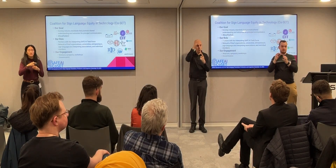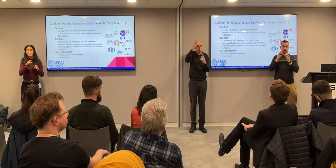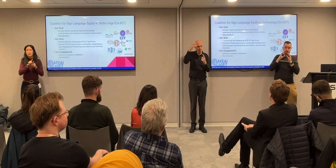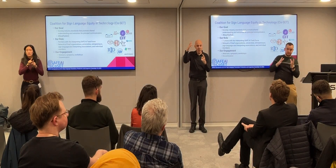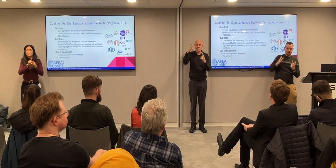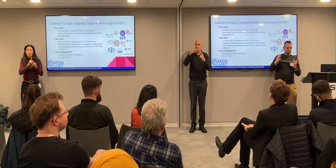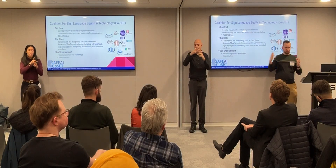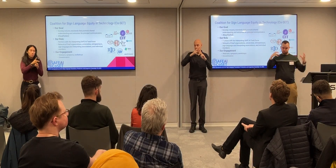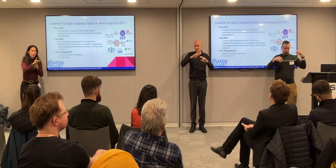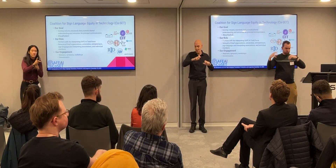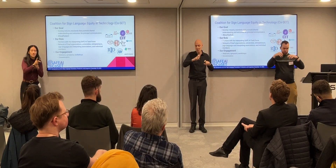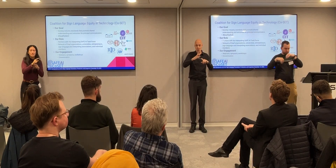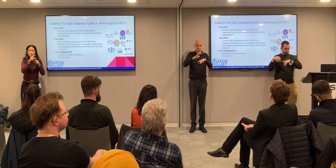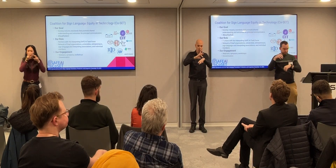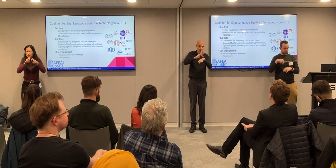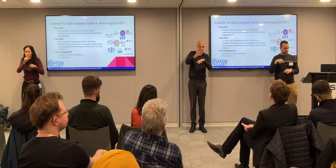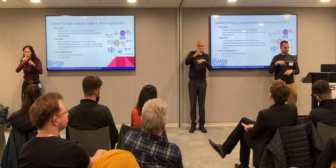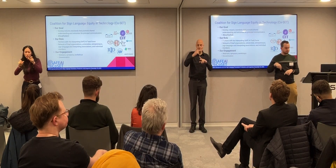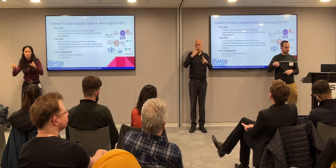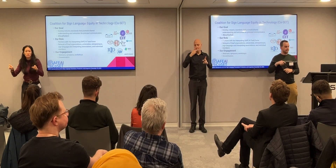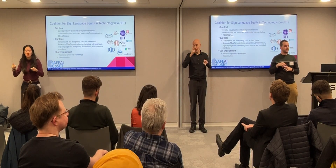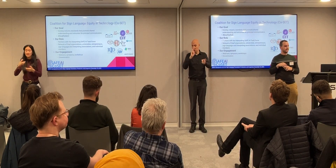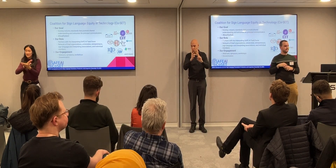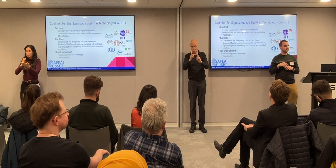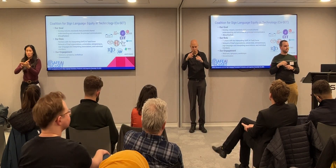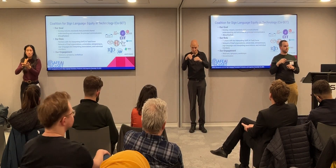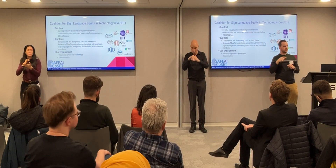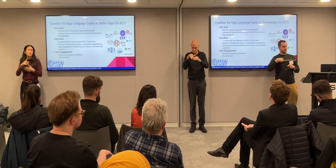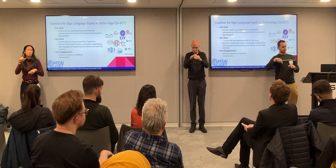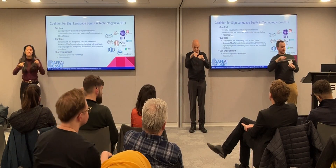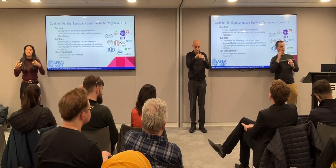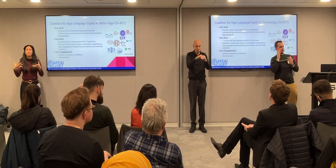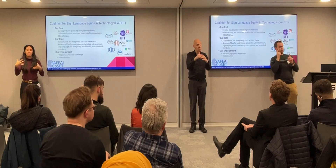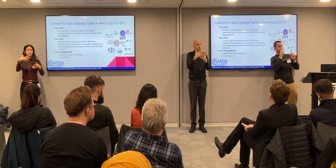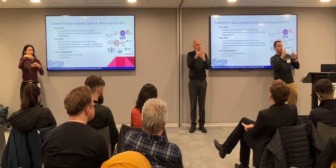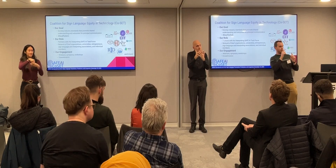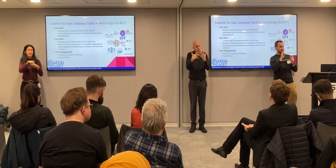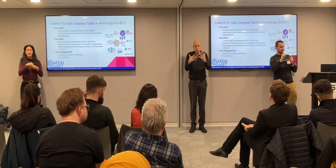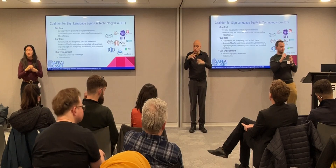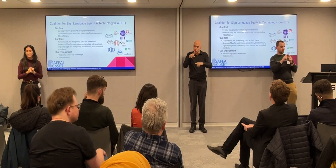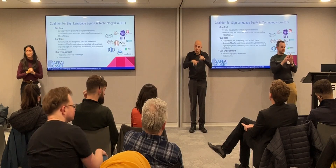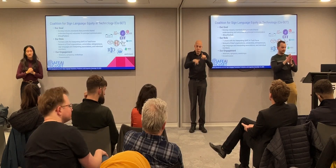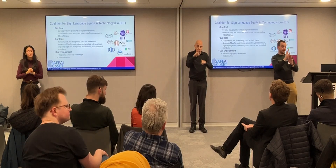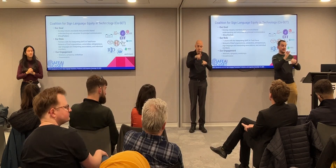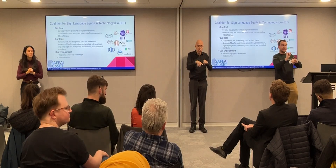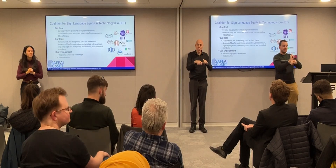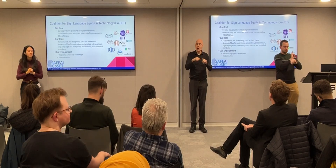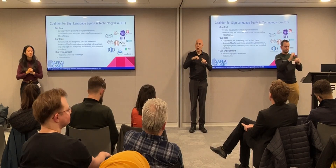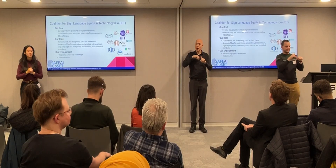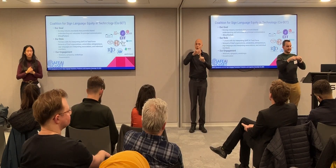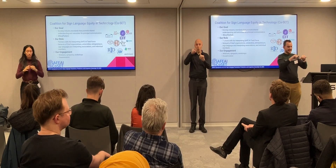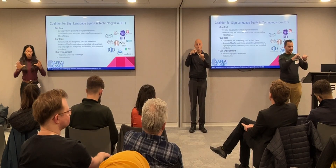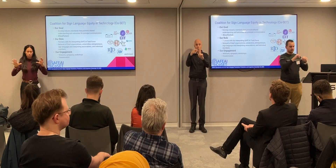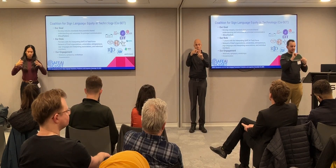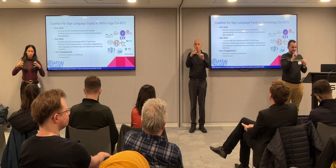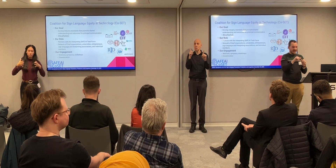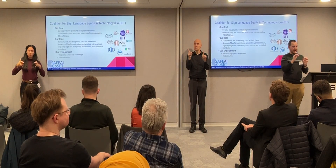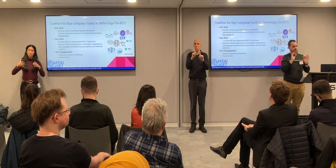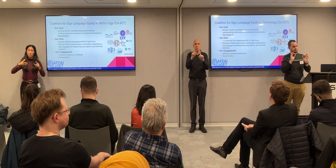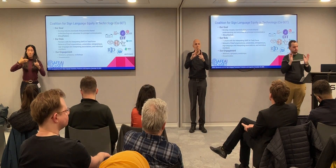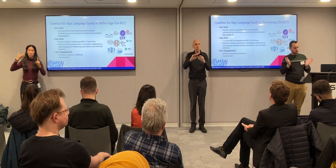researchers, professionals, interpreters. There's a lot of people and a lot of variety in the group. And our goal is to develop